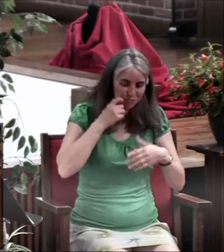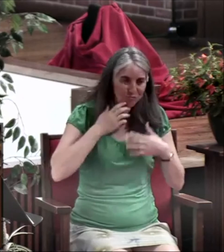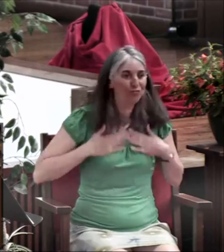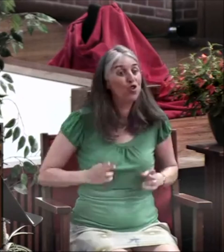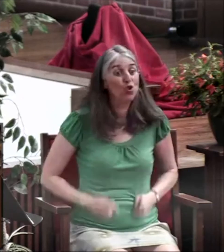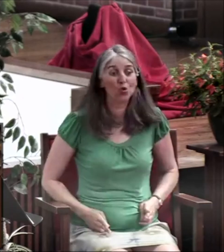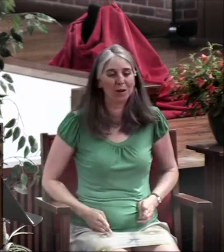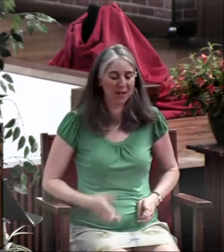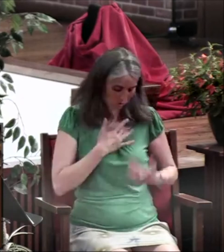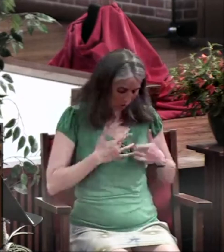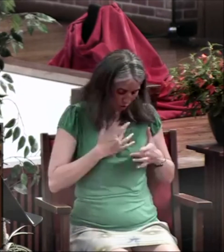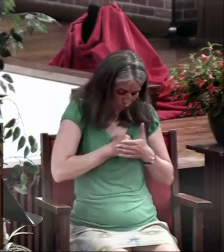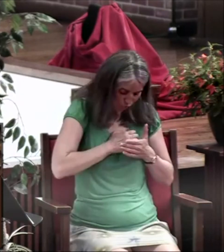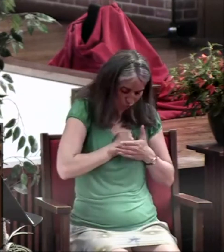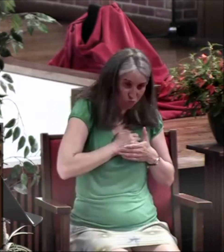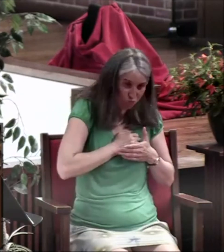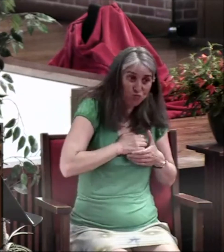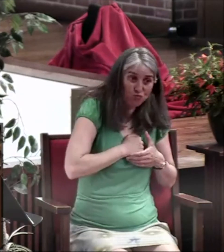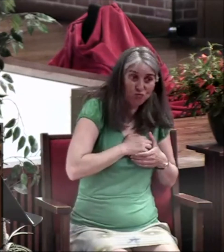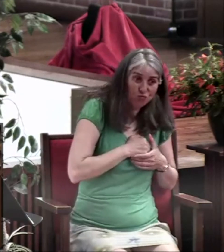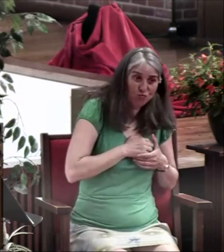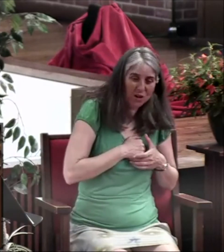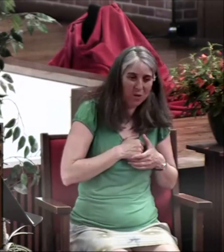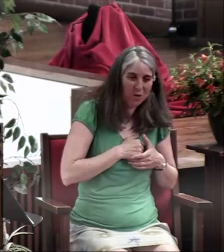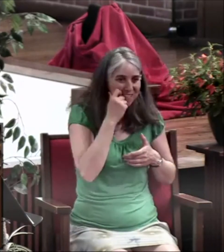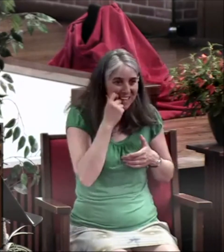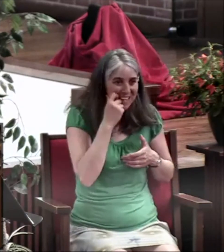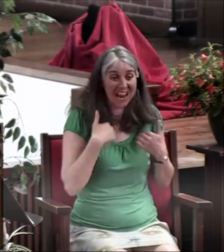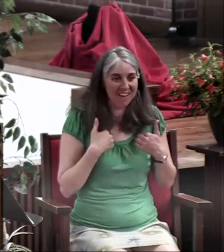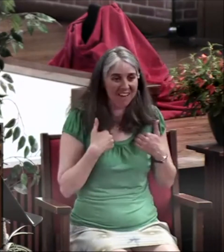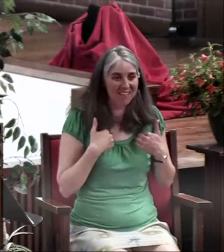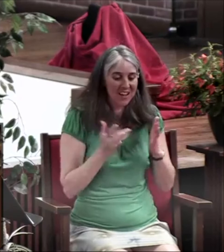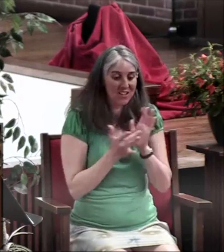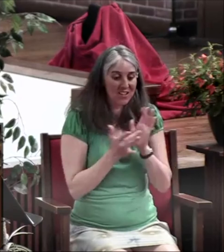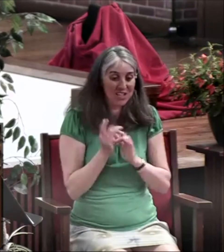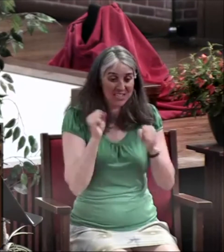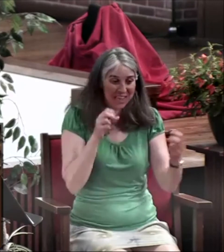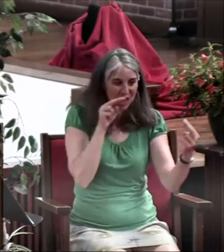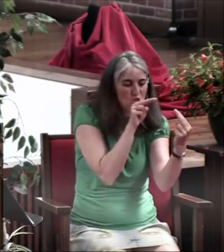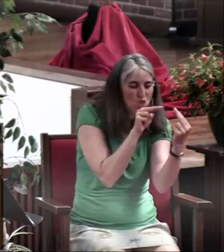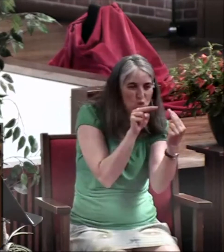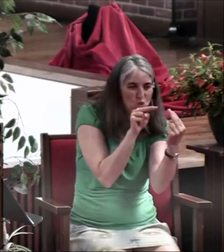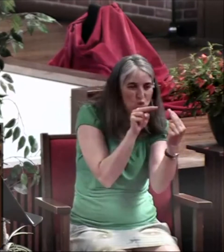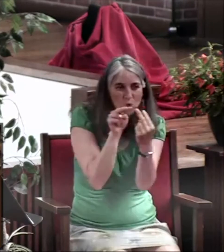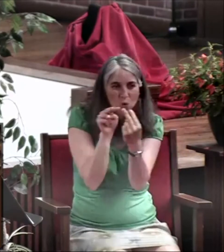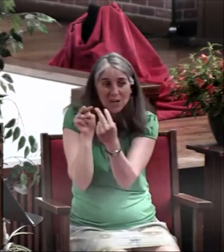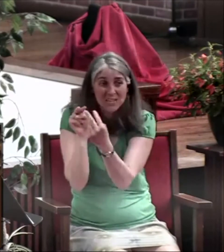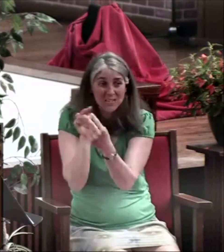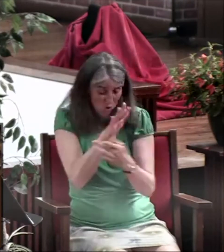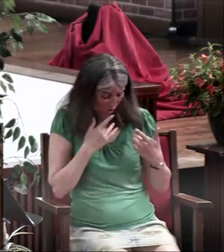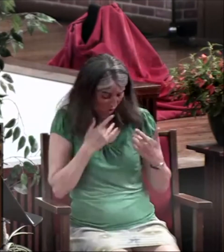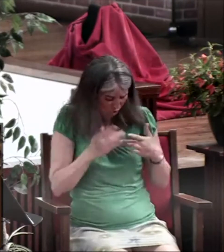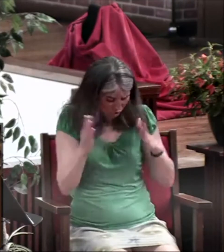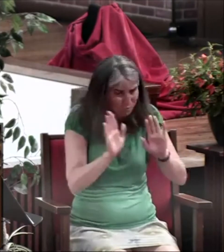with a beating heart, with flesh. So he could look into our eyes and say, do not let your